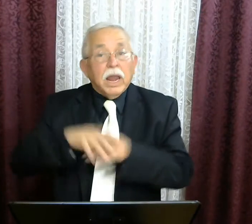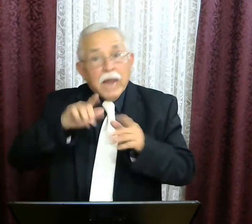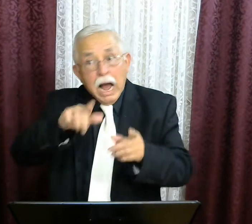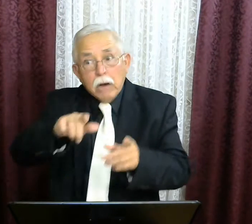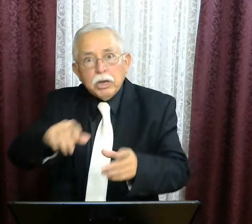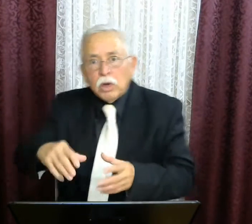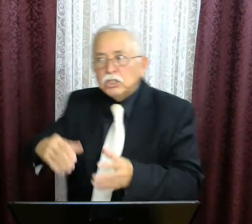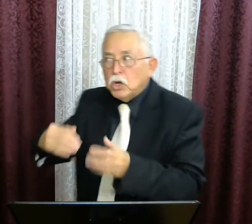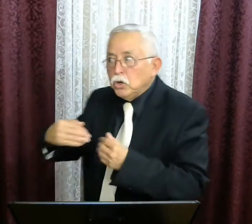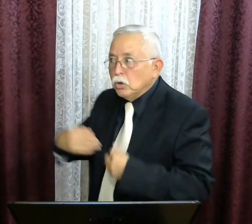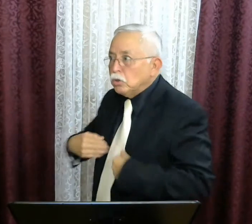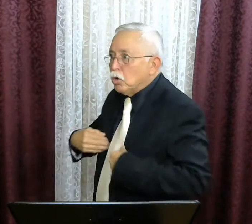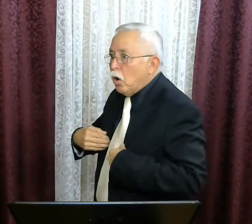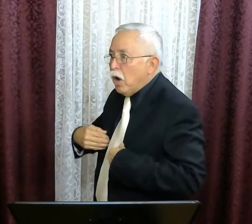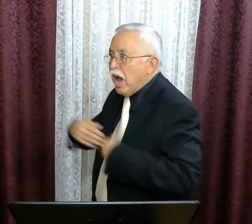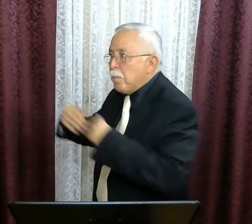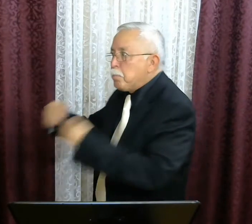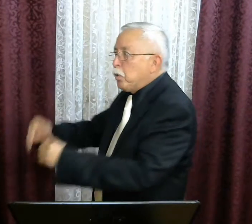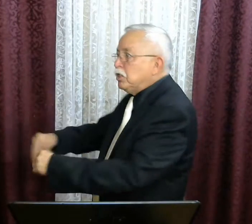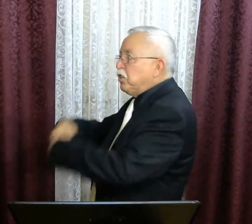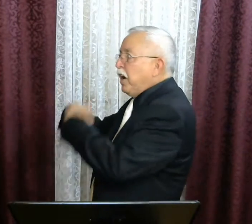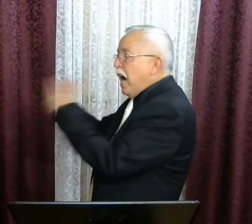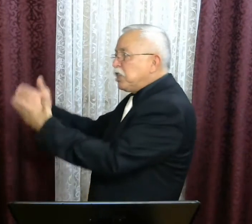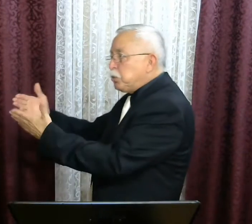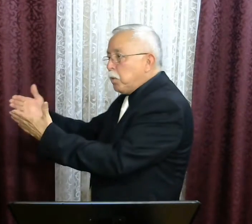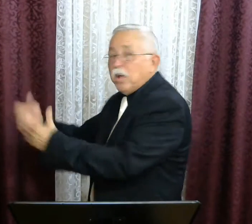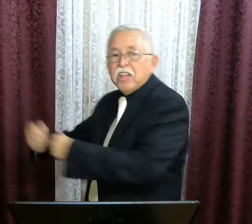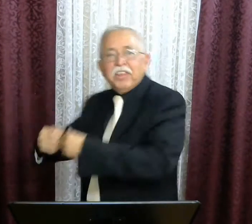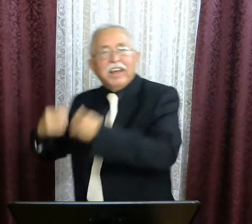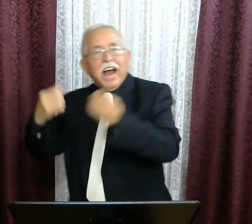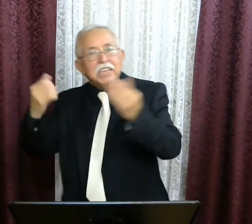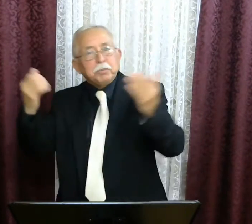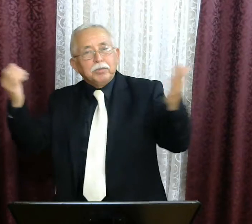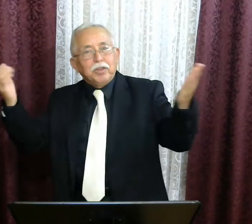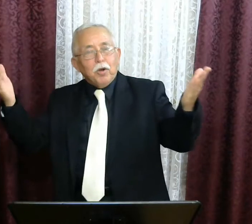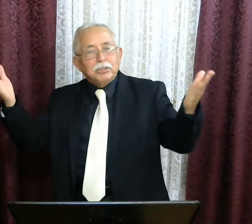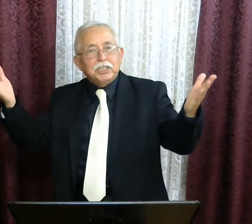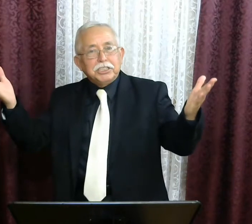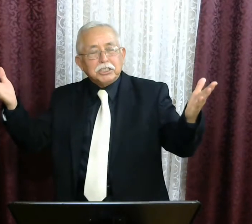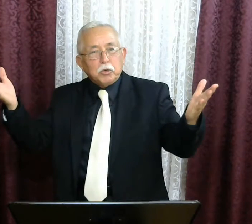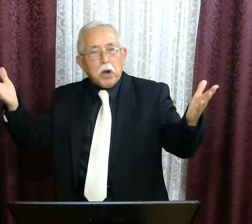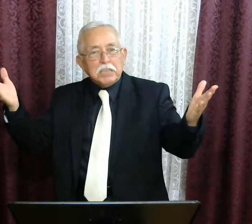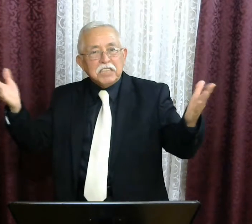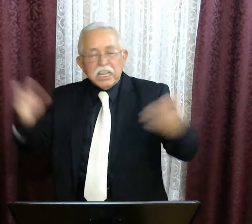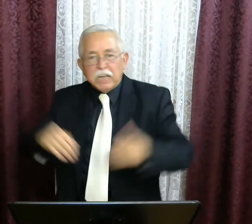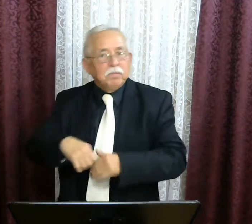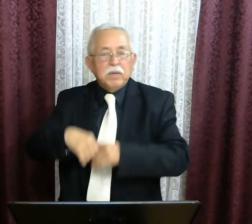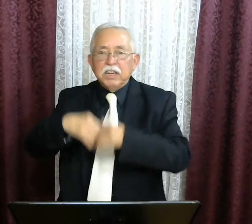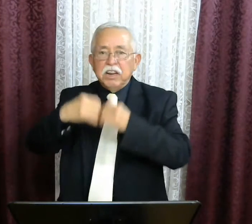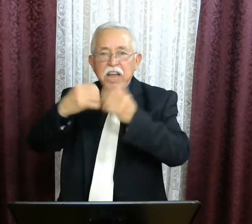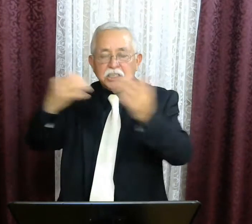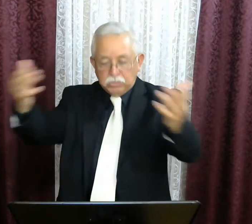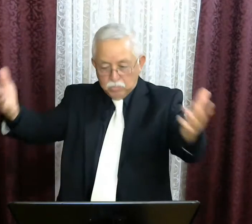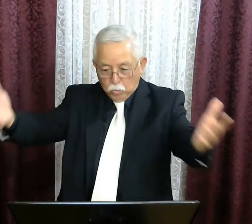Now he wants you to go and preach the gospel of the Lord Jesus Christ, that many nations will